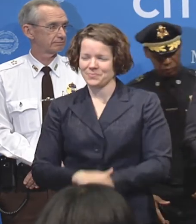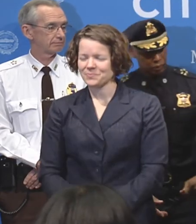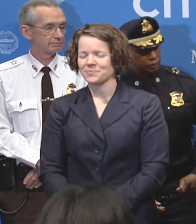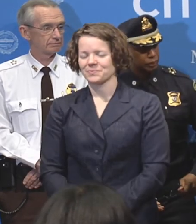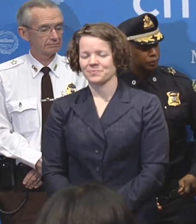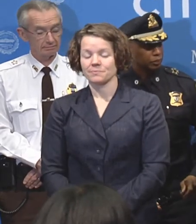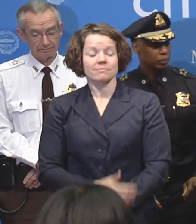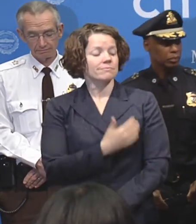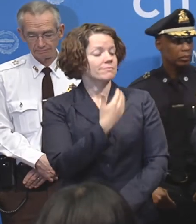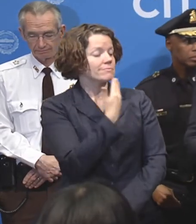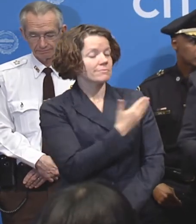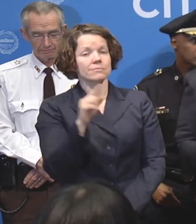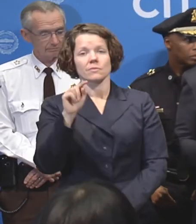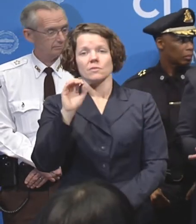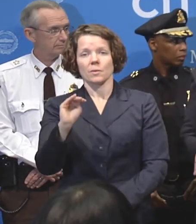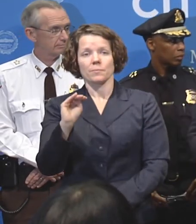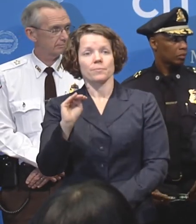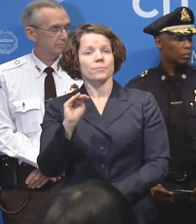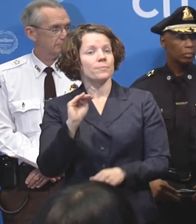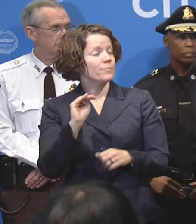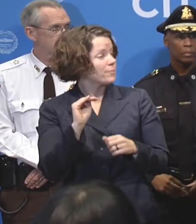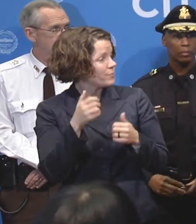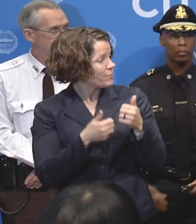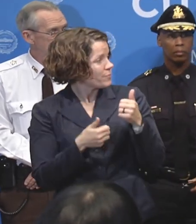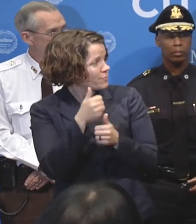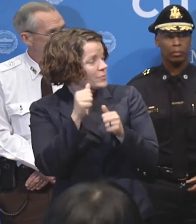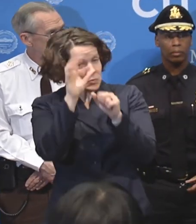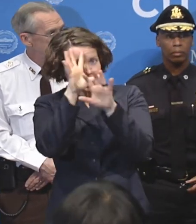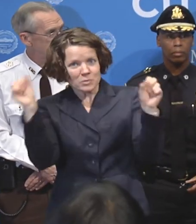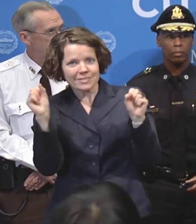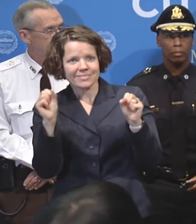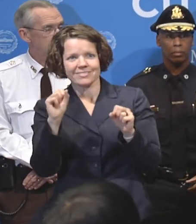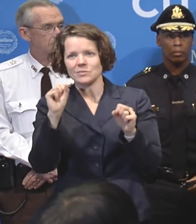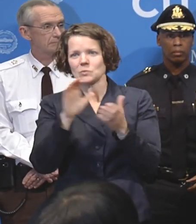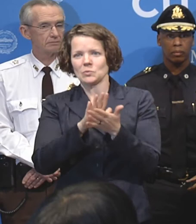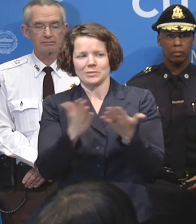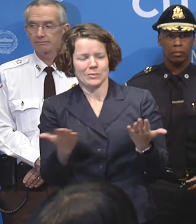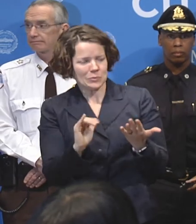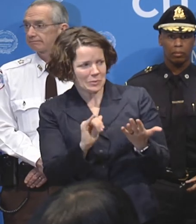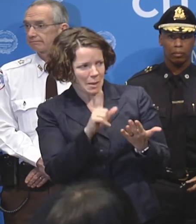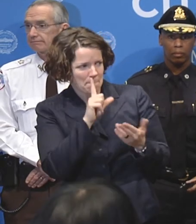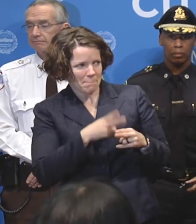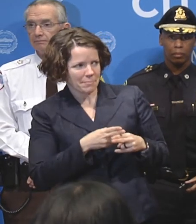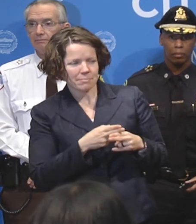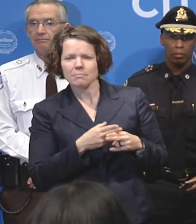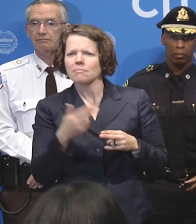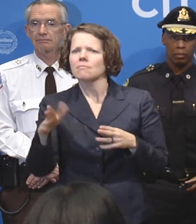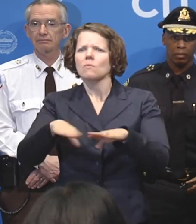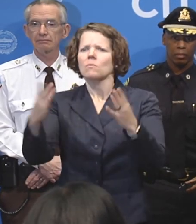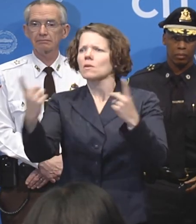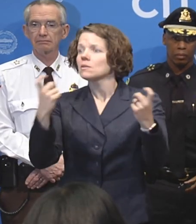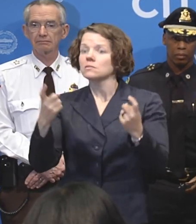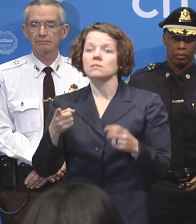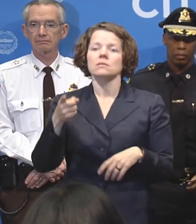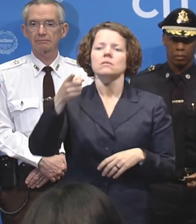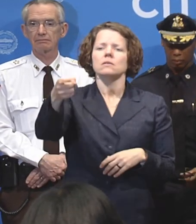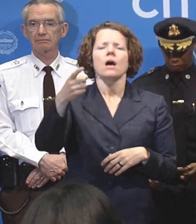Thank you, Tom. And we're also joined by Superintendent Ridge that I didn't introduce in the beginning. Any questions?